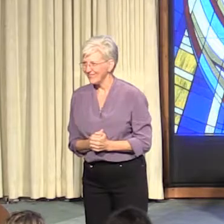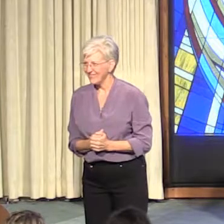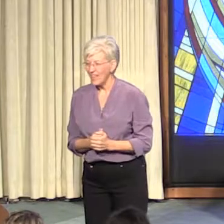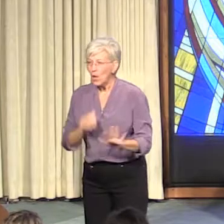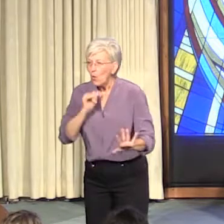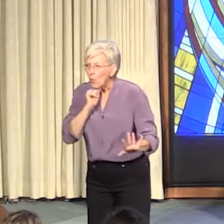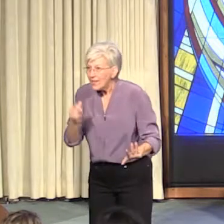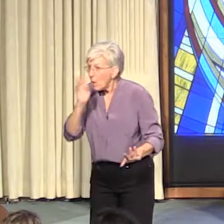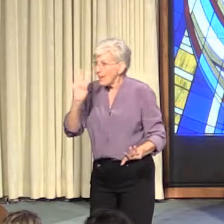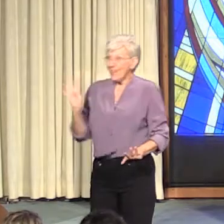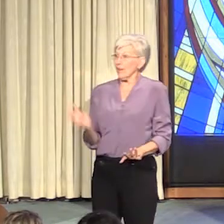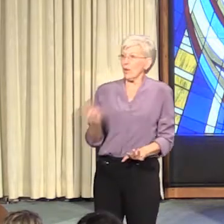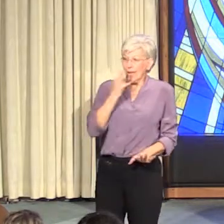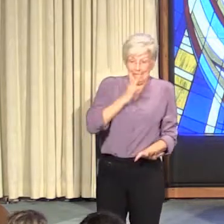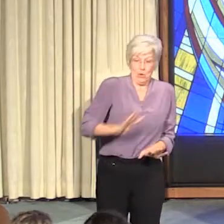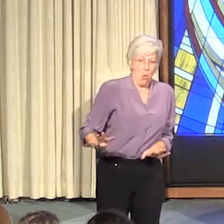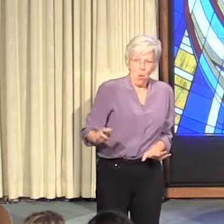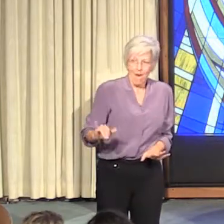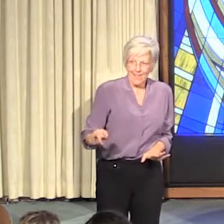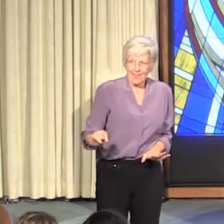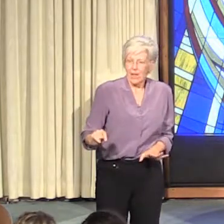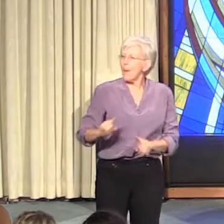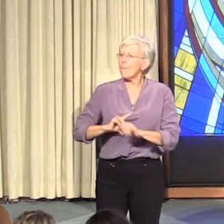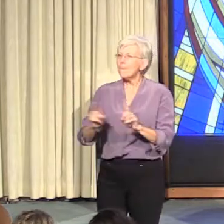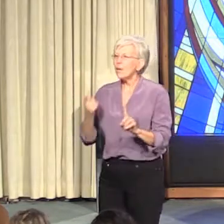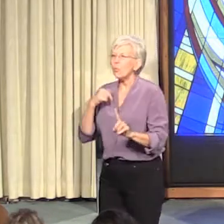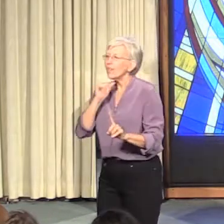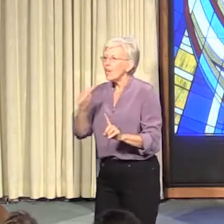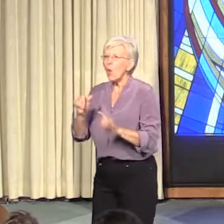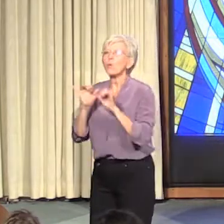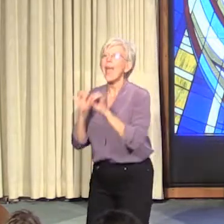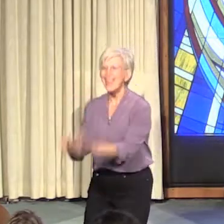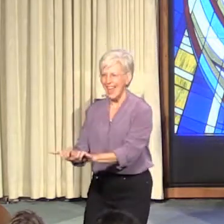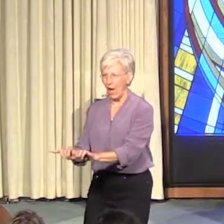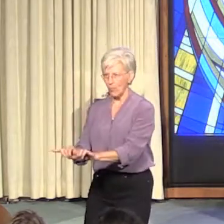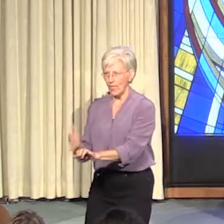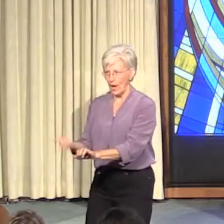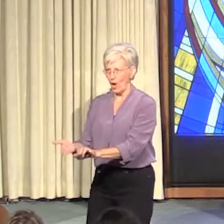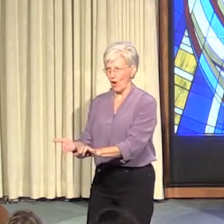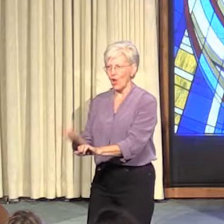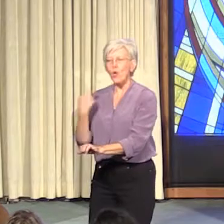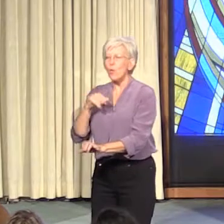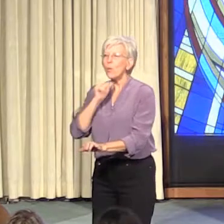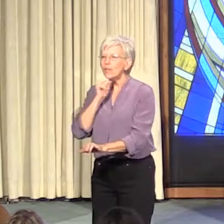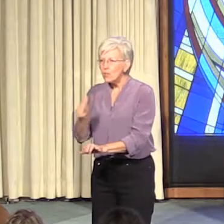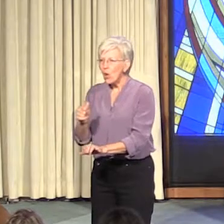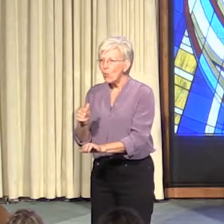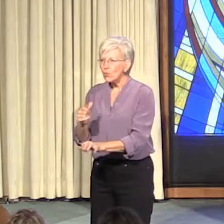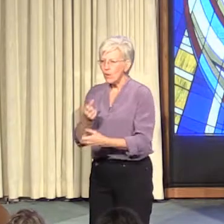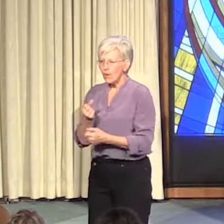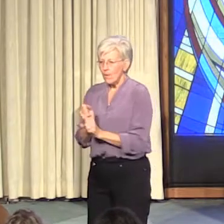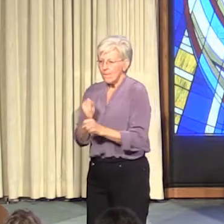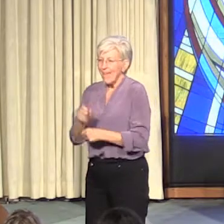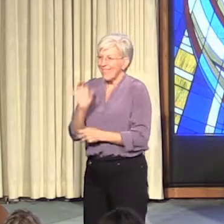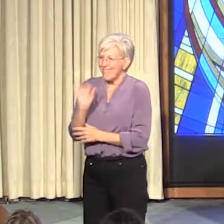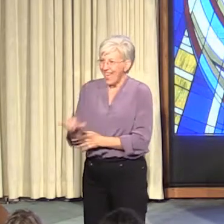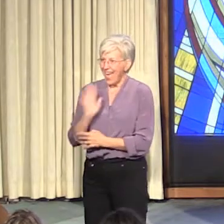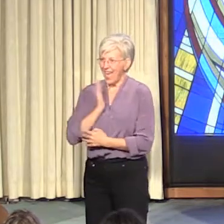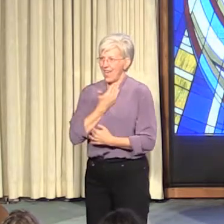You know, we don't ignore it, but we don't hang out in it. We don't make that our new identity,